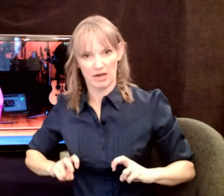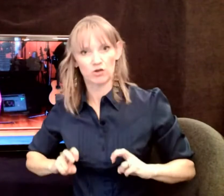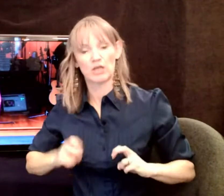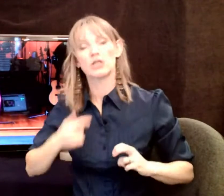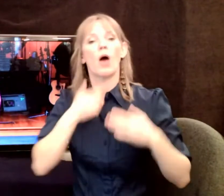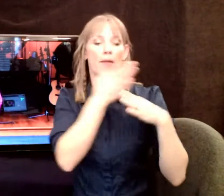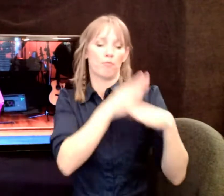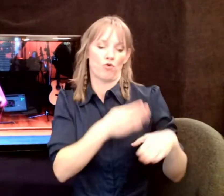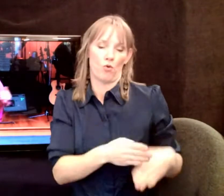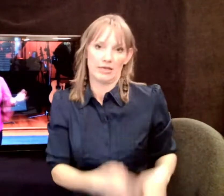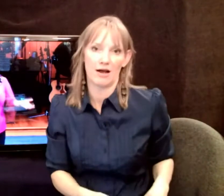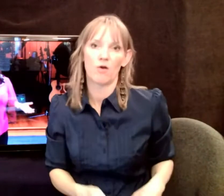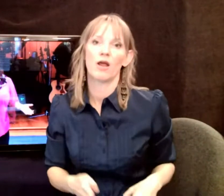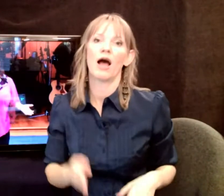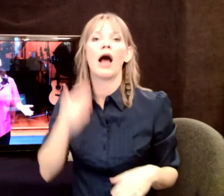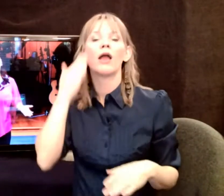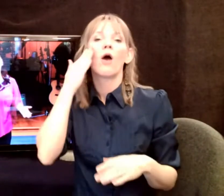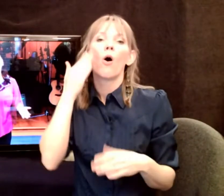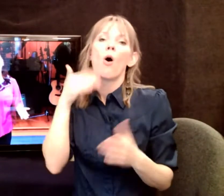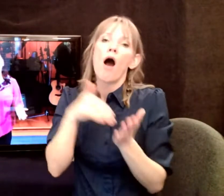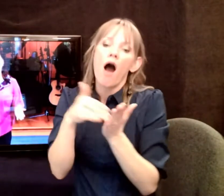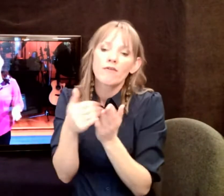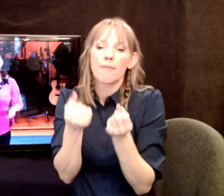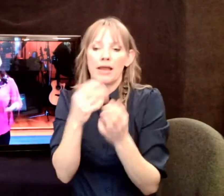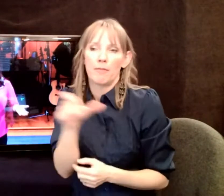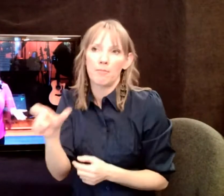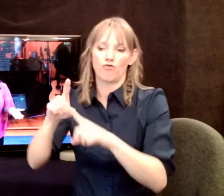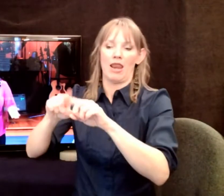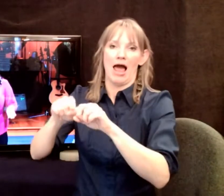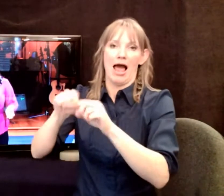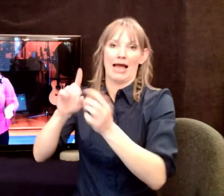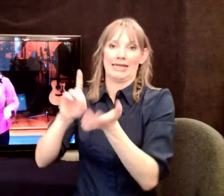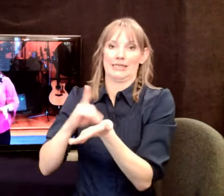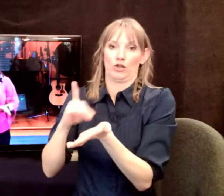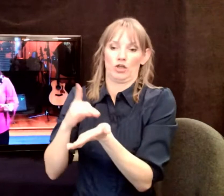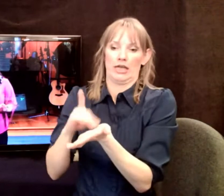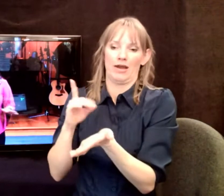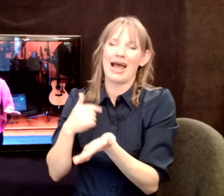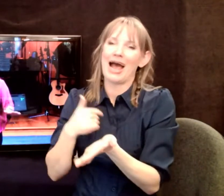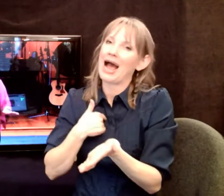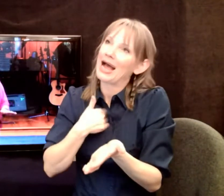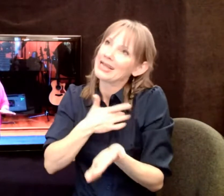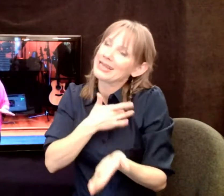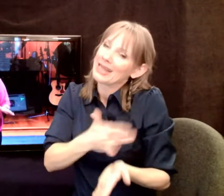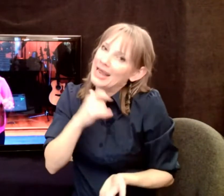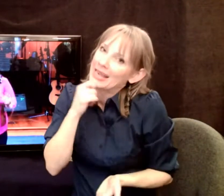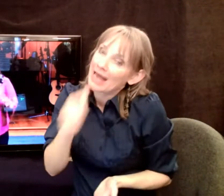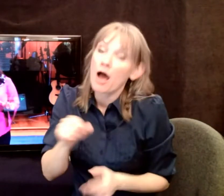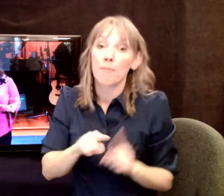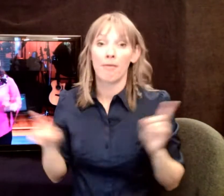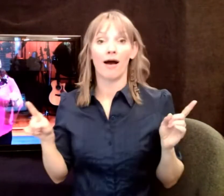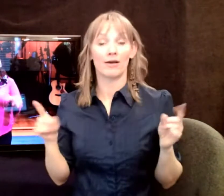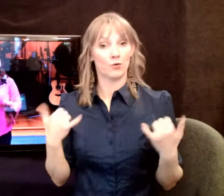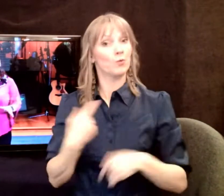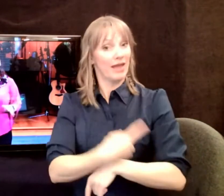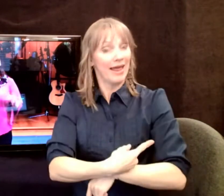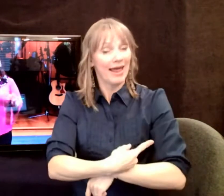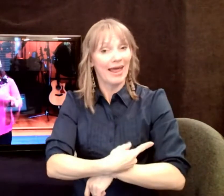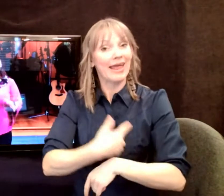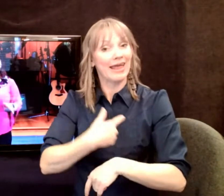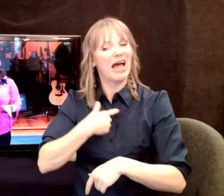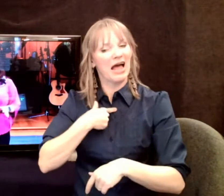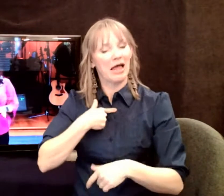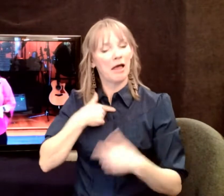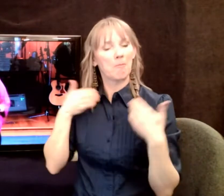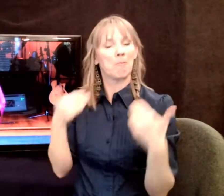too heavily upon the dictionary. And so I don't do that a lot. But this time, today, I decided to do that. I